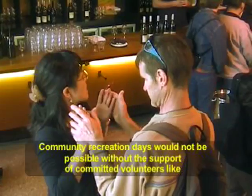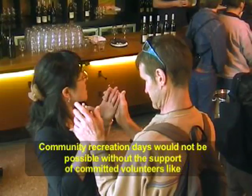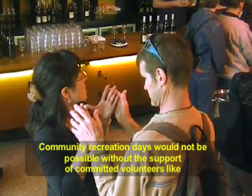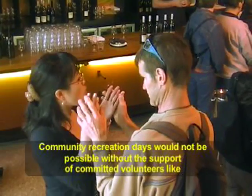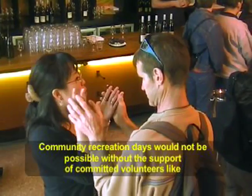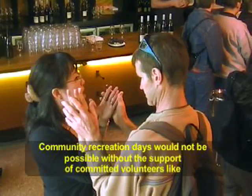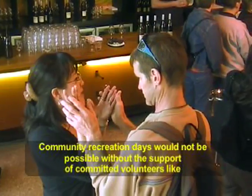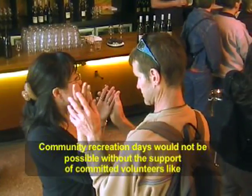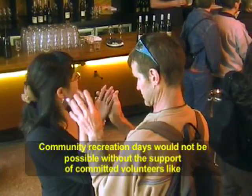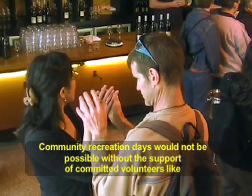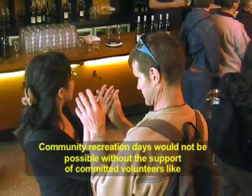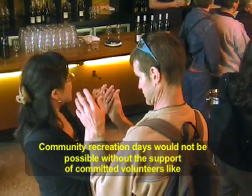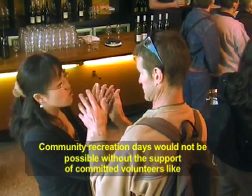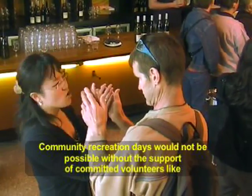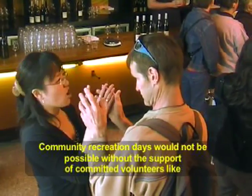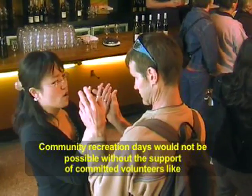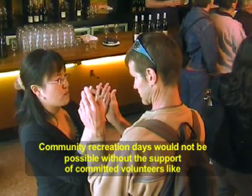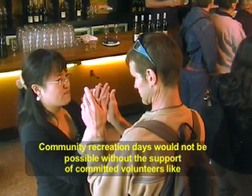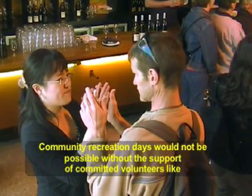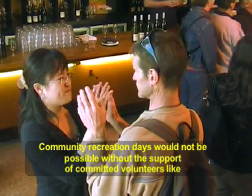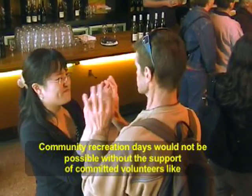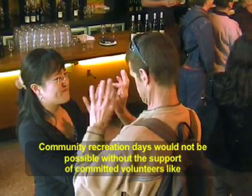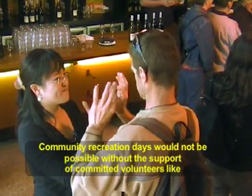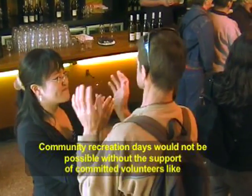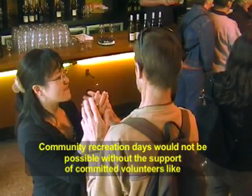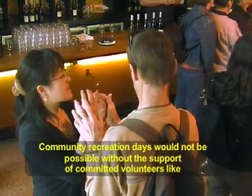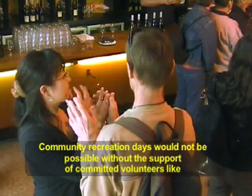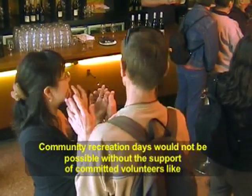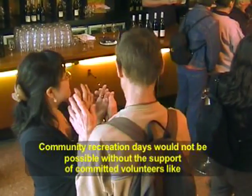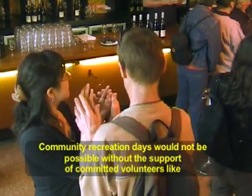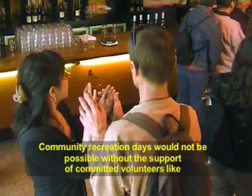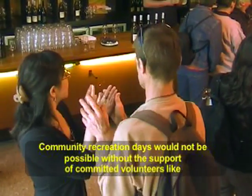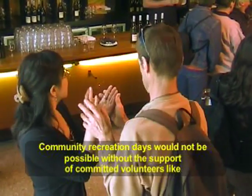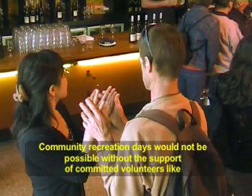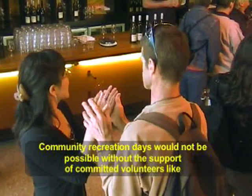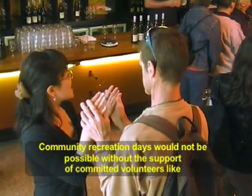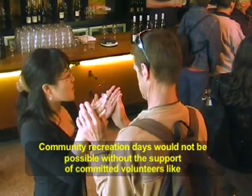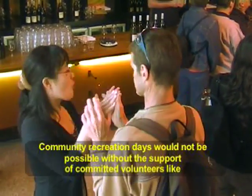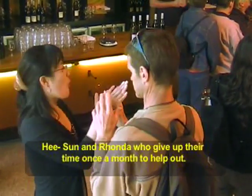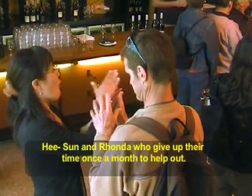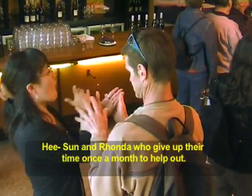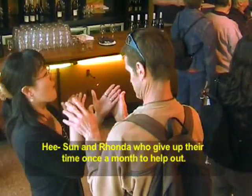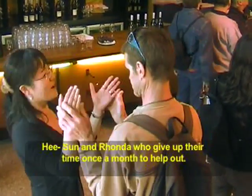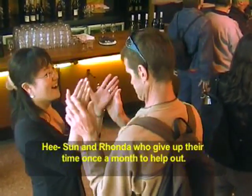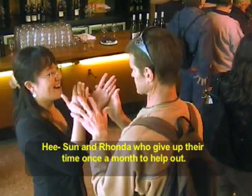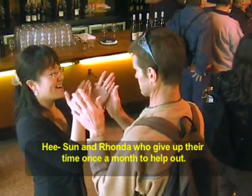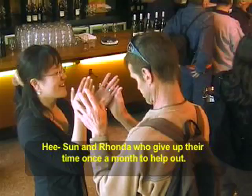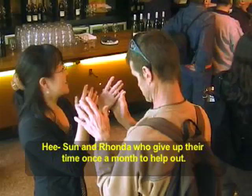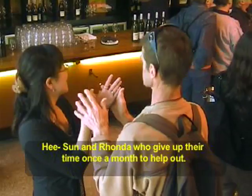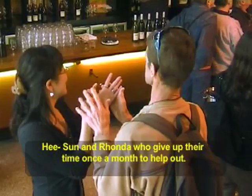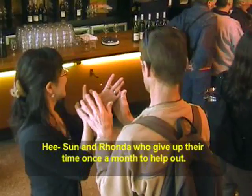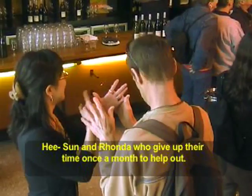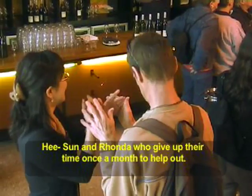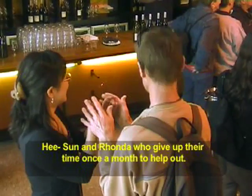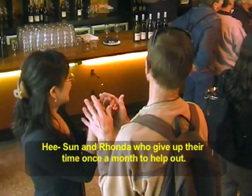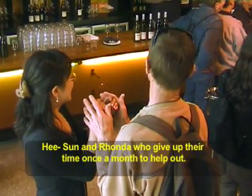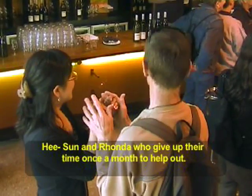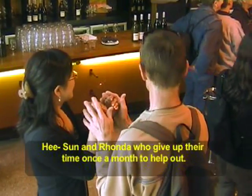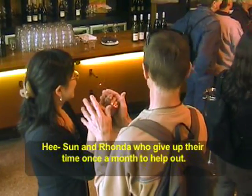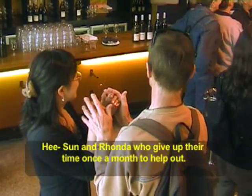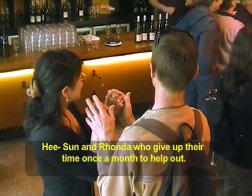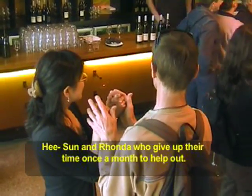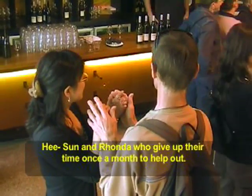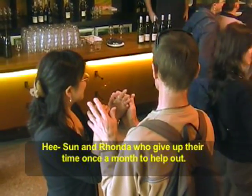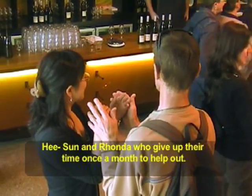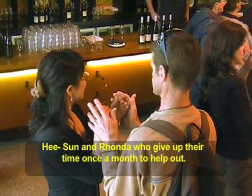So. Community recreation days would not be possible without the support of committed volunteers like He-san and Rhonda, who give